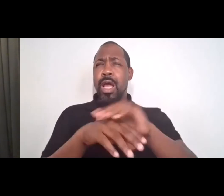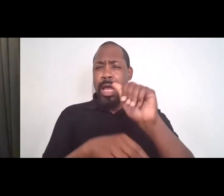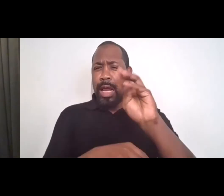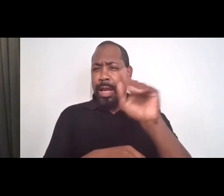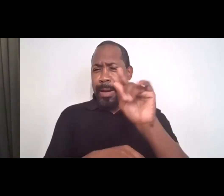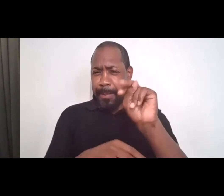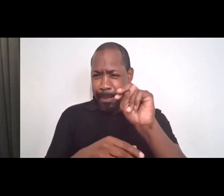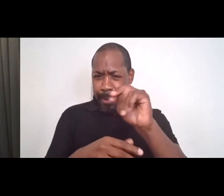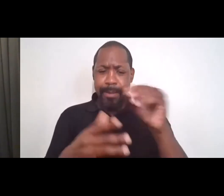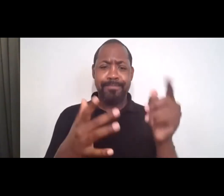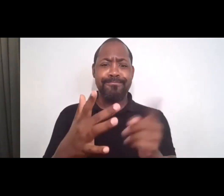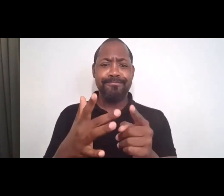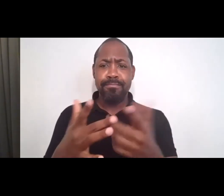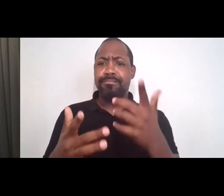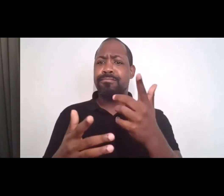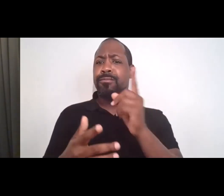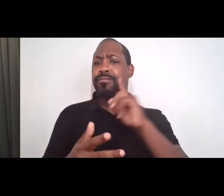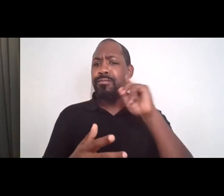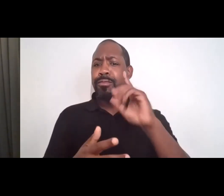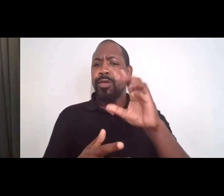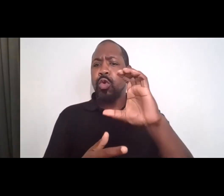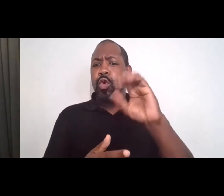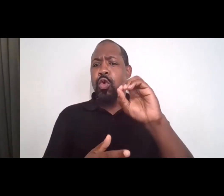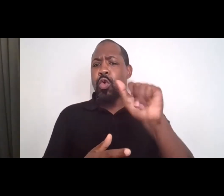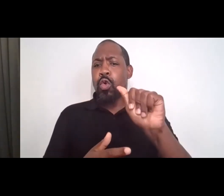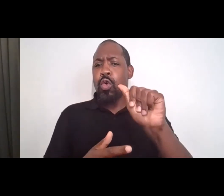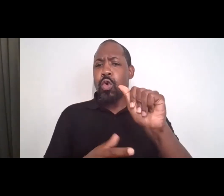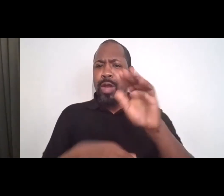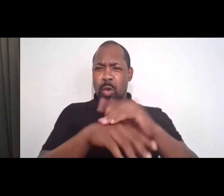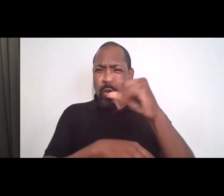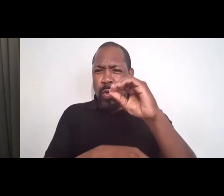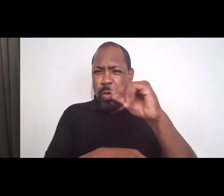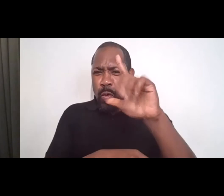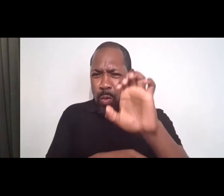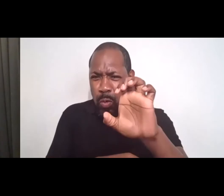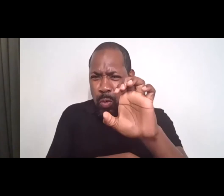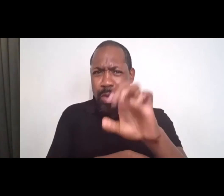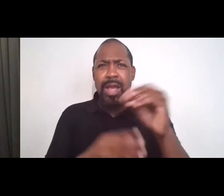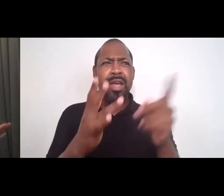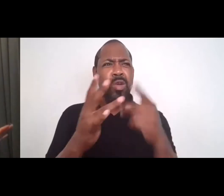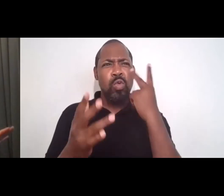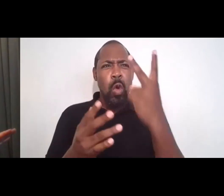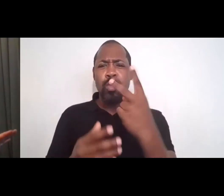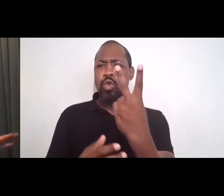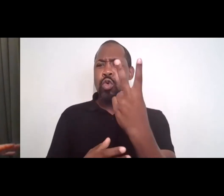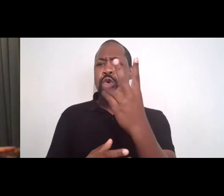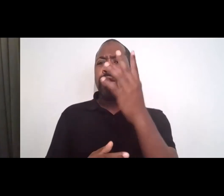you know, we have deaf people that we've, deaf people